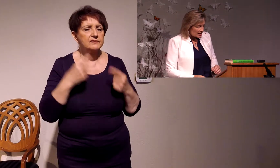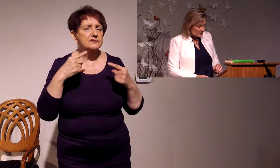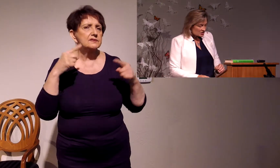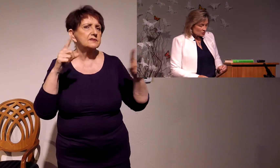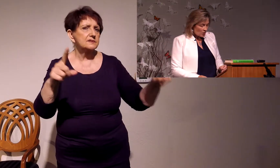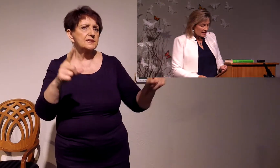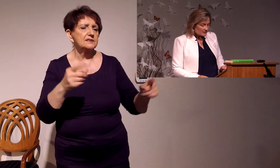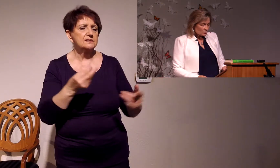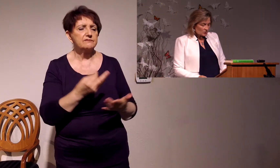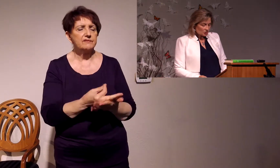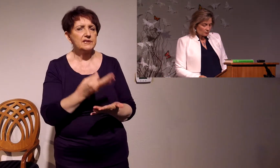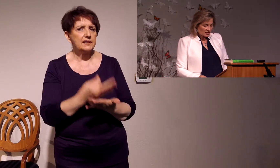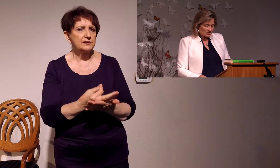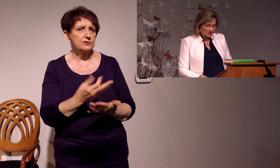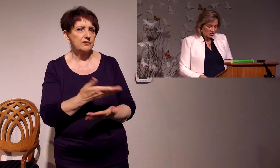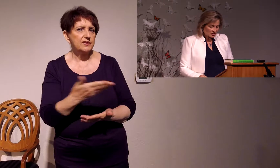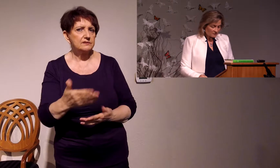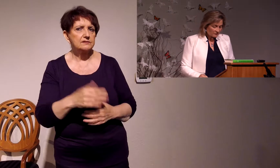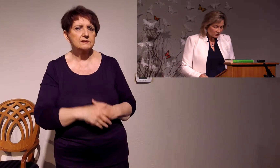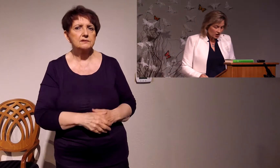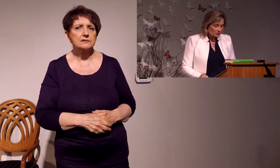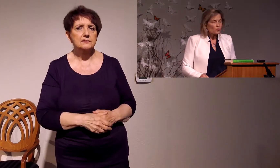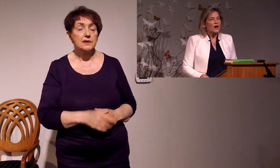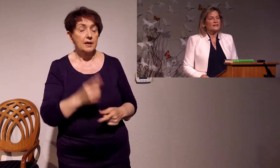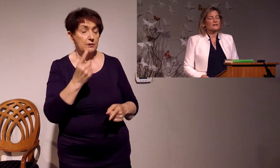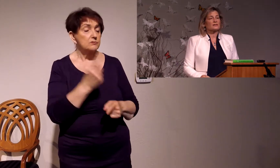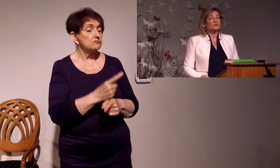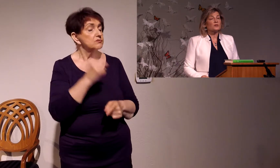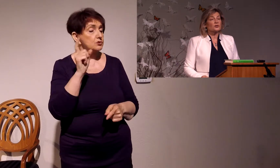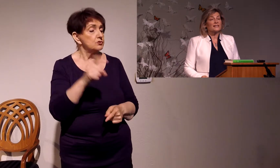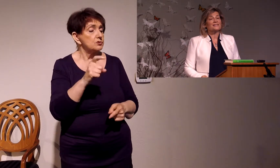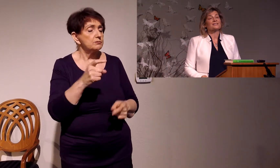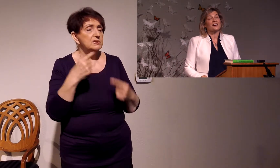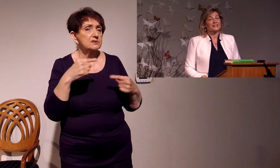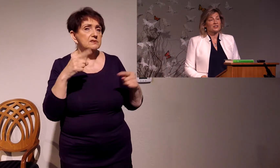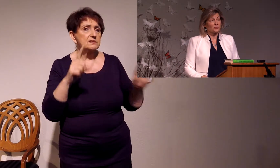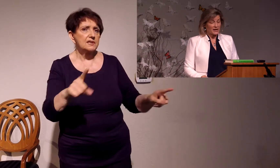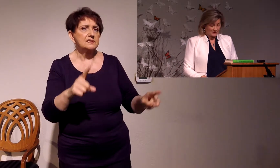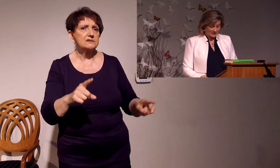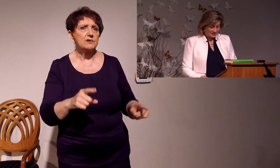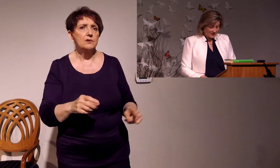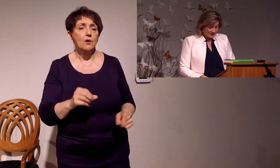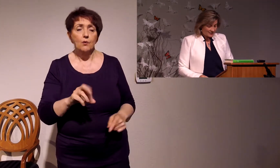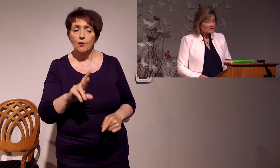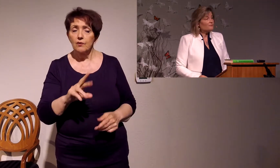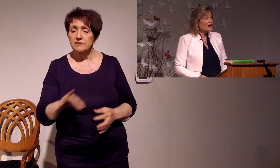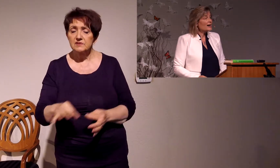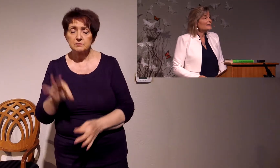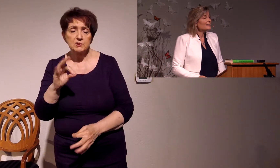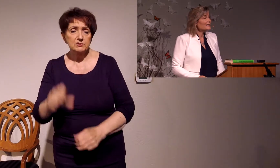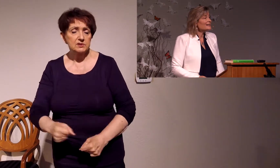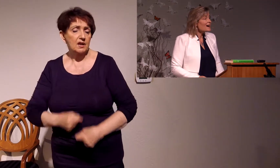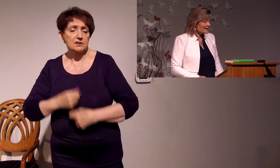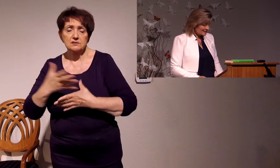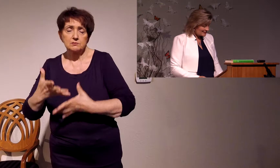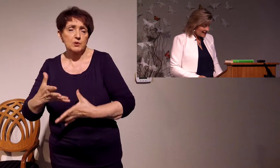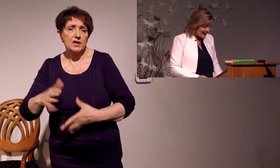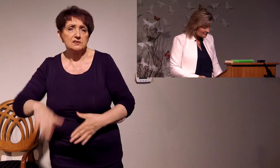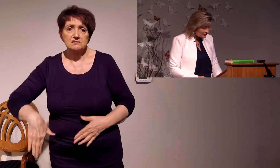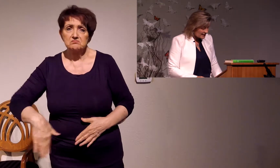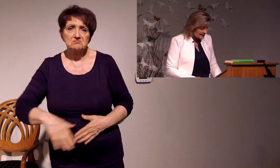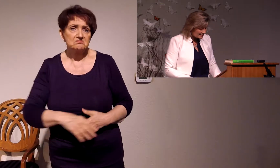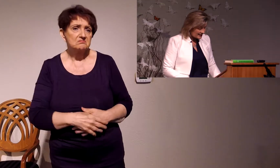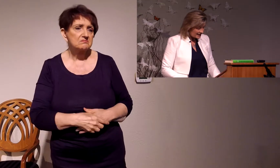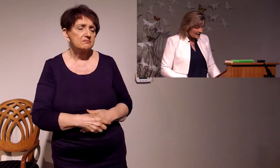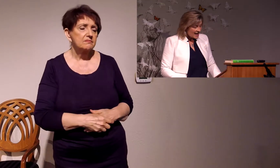matters. It is right that we should be successful, for otherwise the Spirit is not expressed. The divine cannot